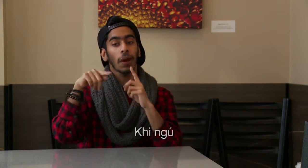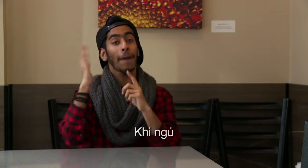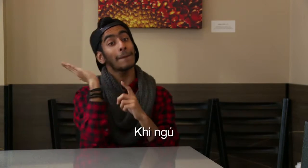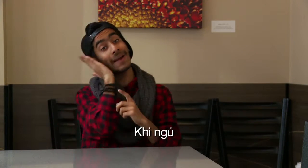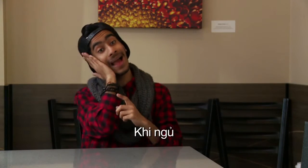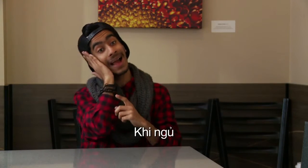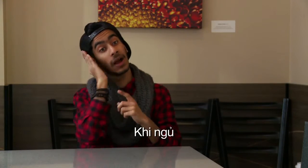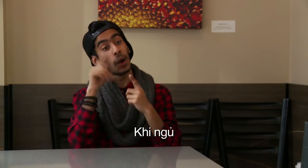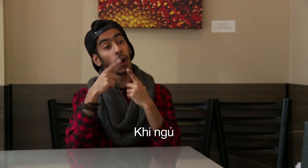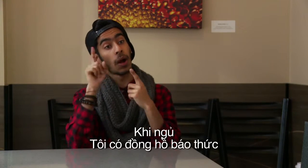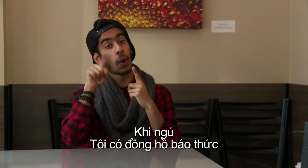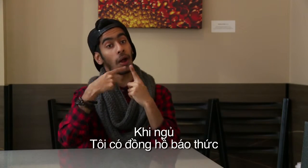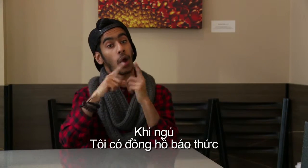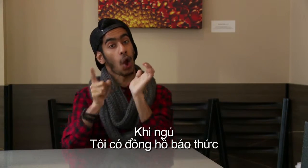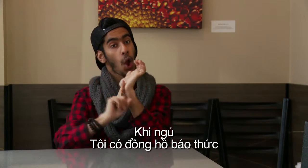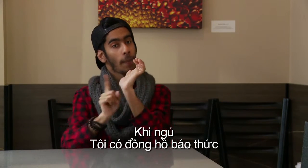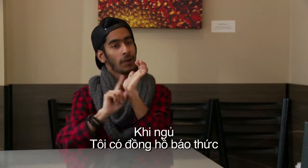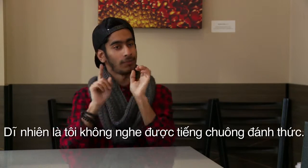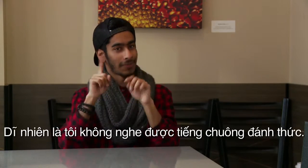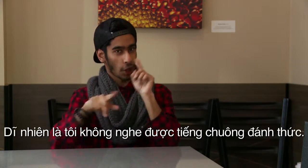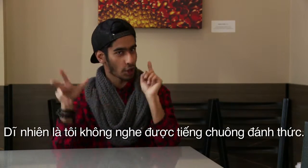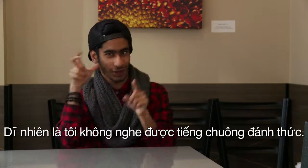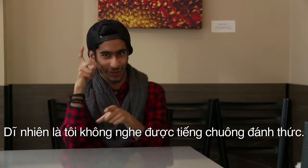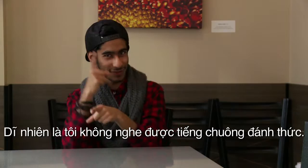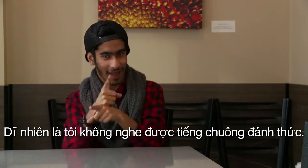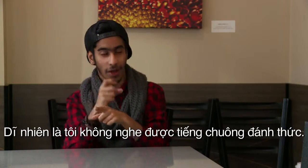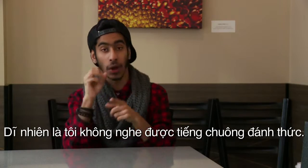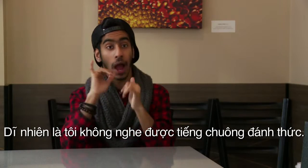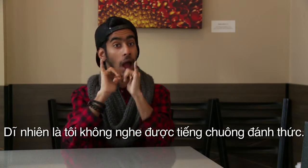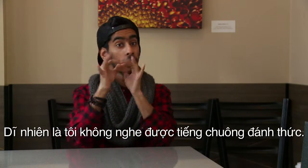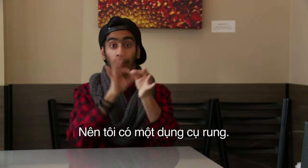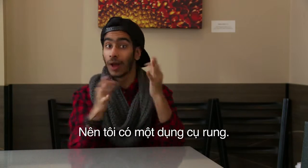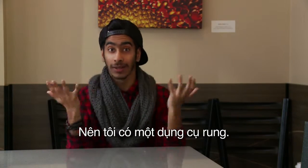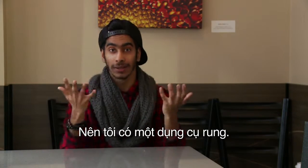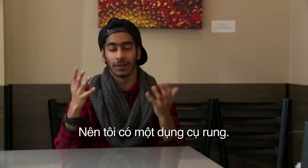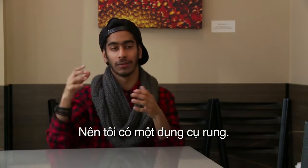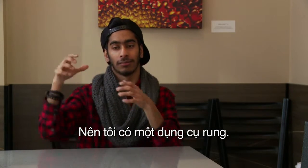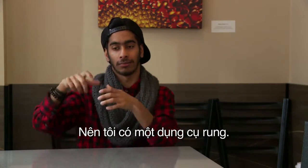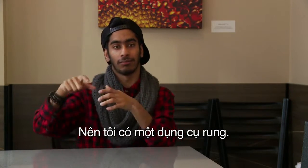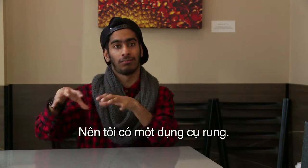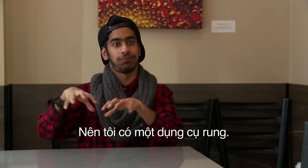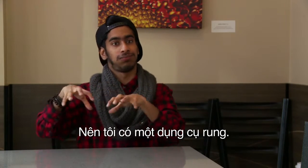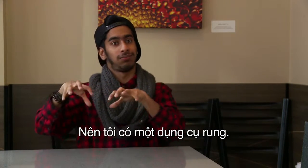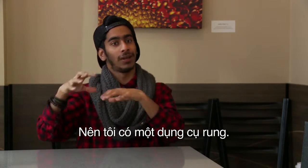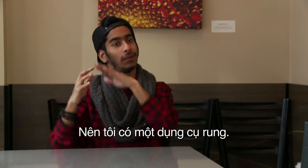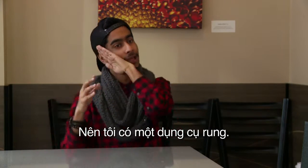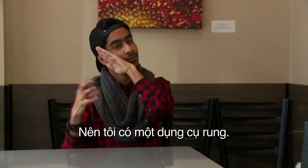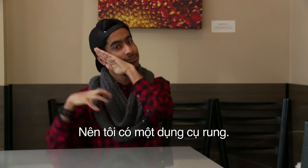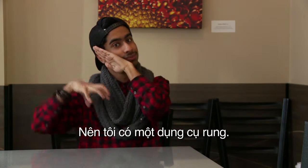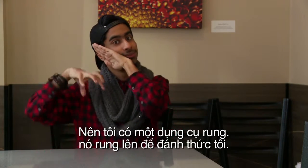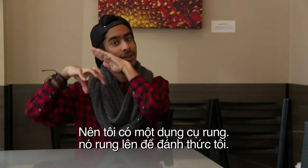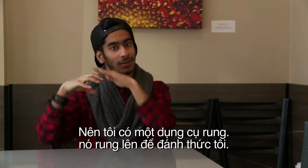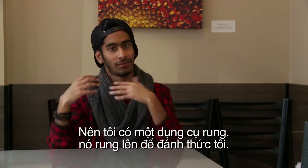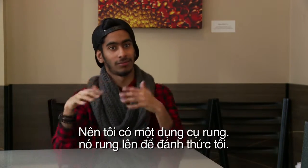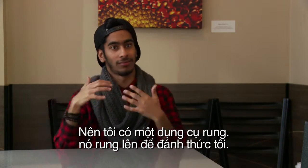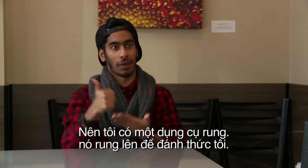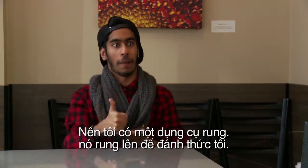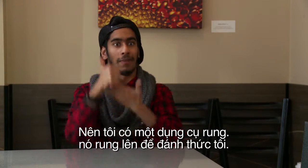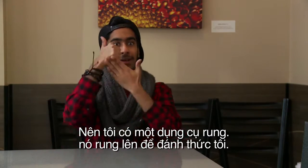And for sleeping, I have an alarm clock. I don't hear an alarm clock, of course, so I have a vibration device that vibrates for me to get